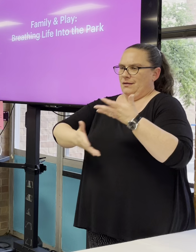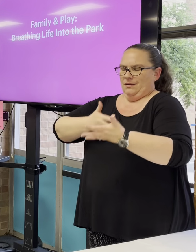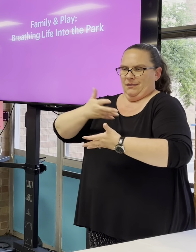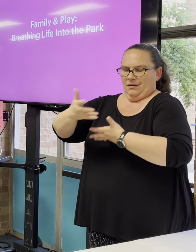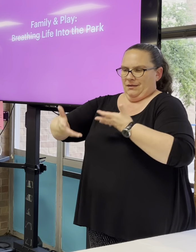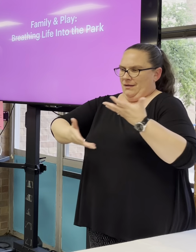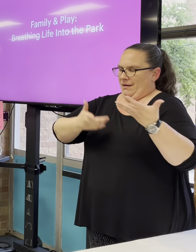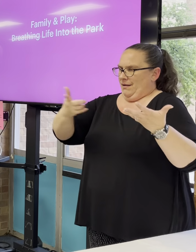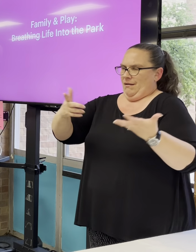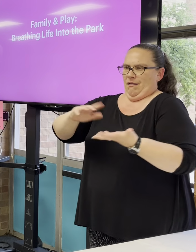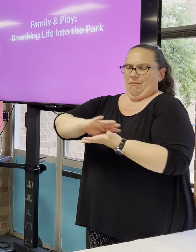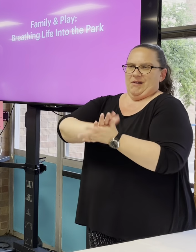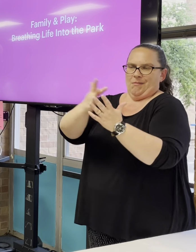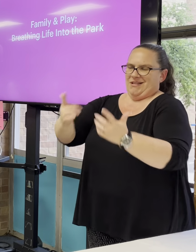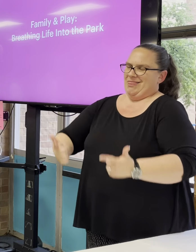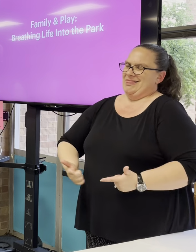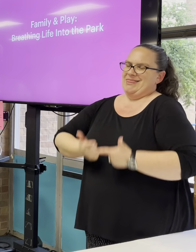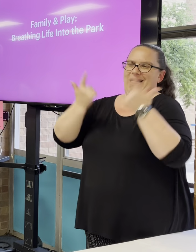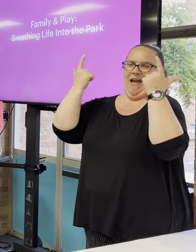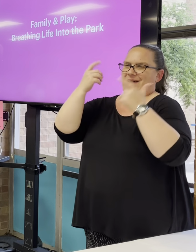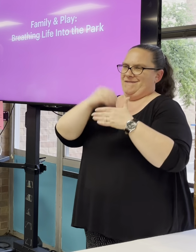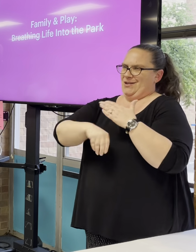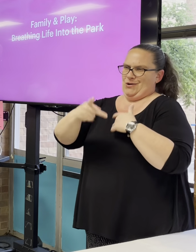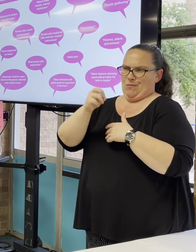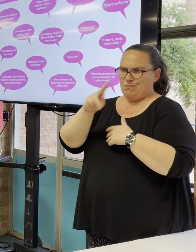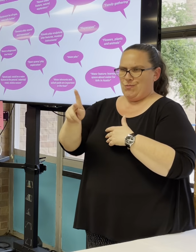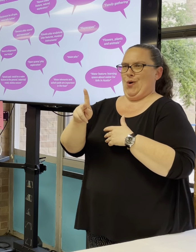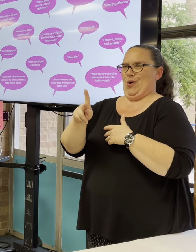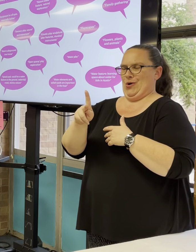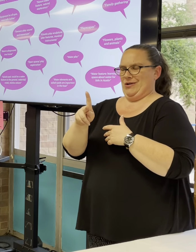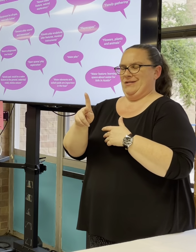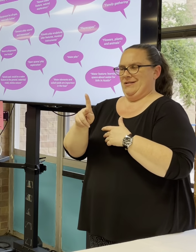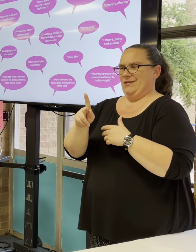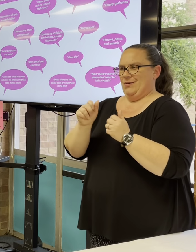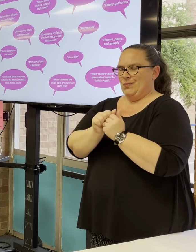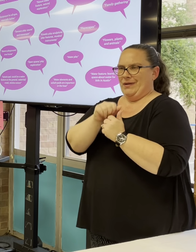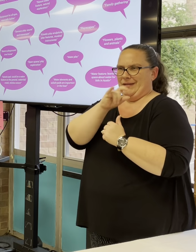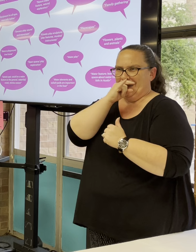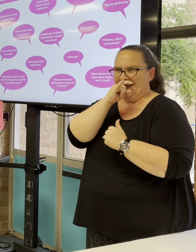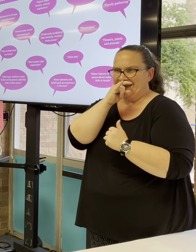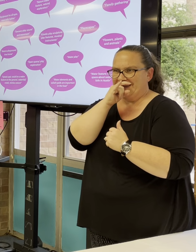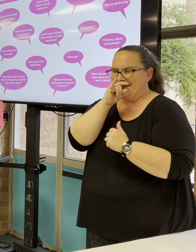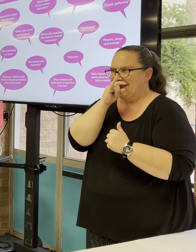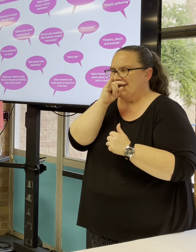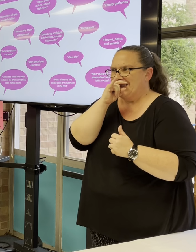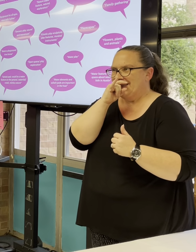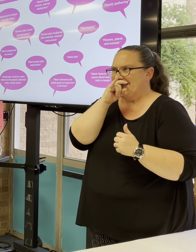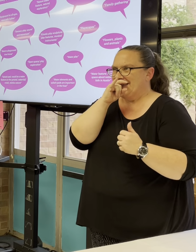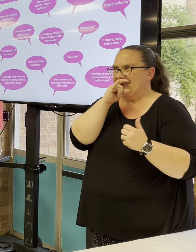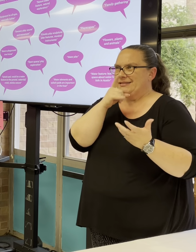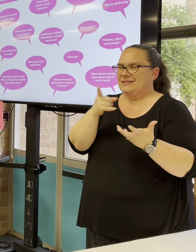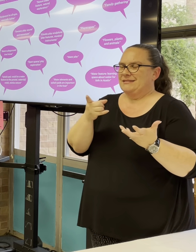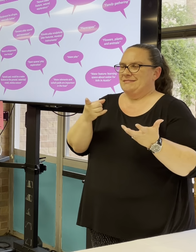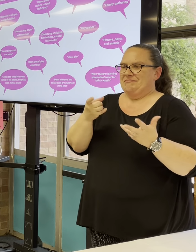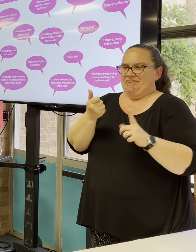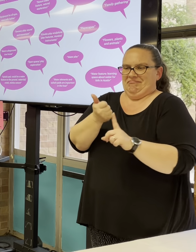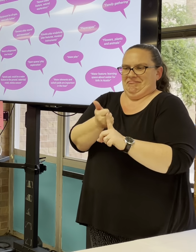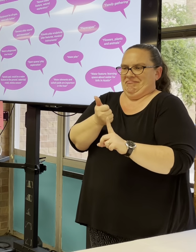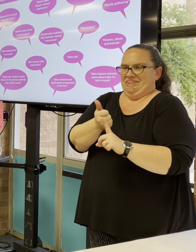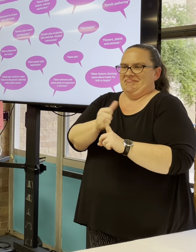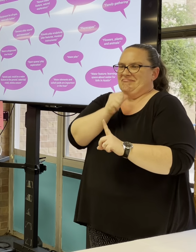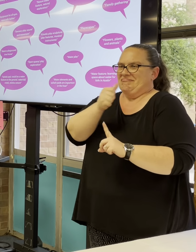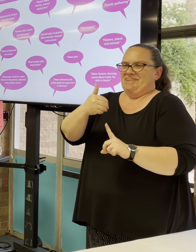brings life into a physical space. Kids are don't have that like the sense